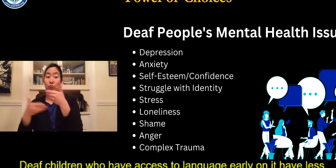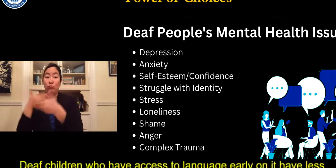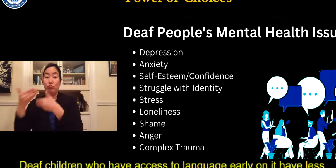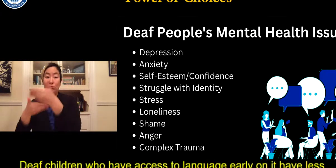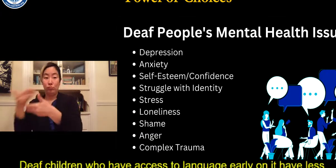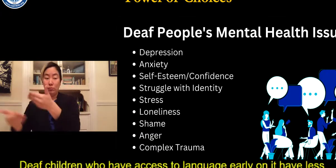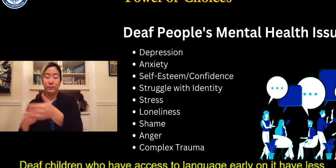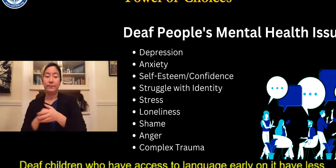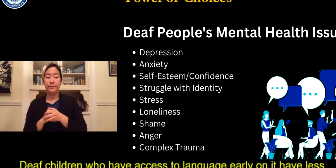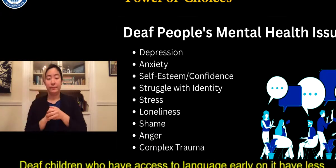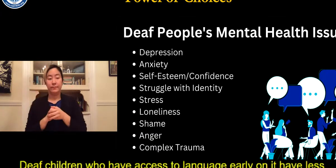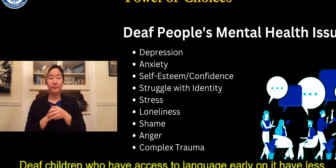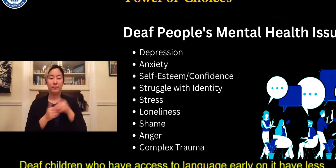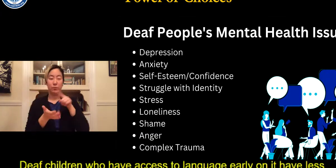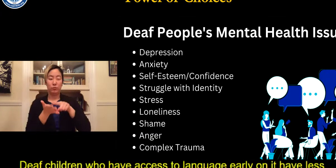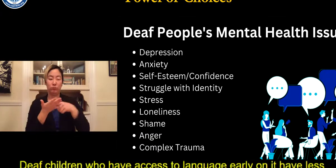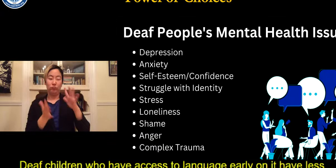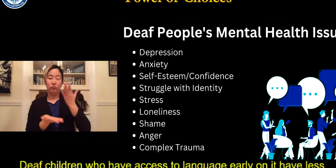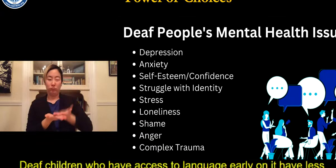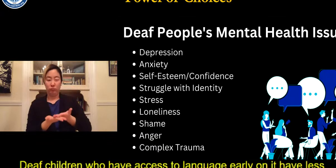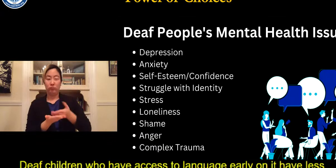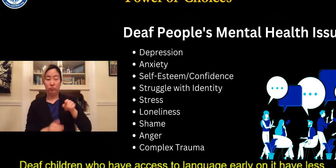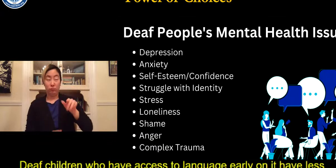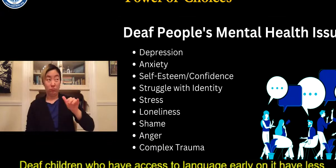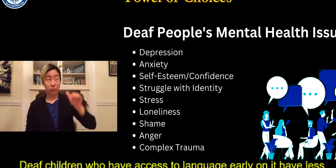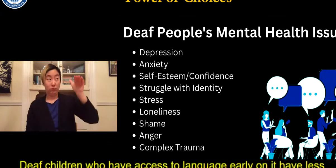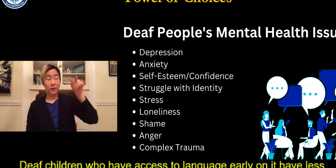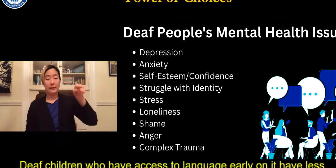factor in more mental health issues.